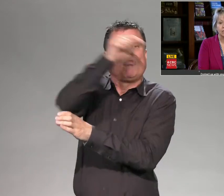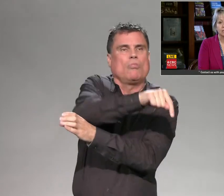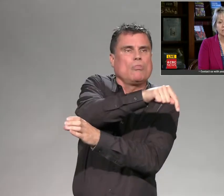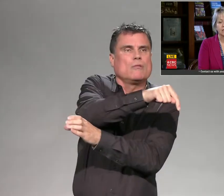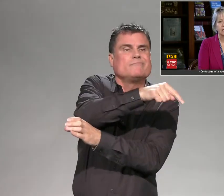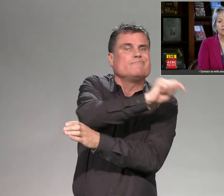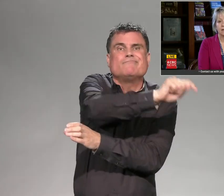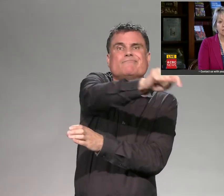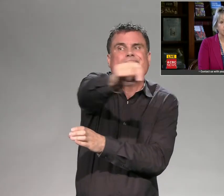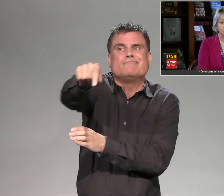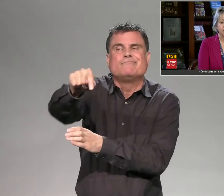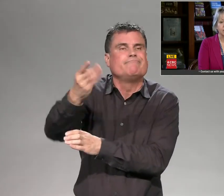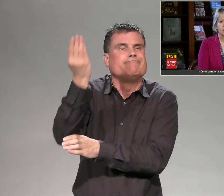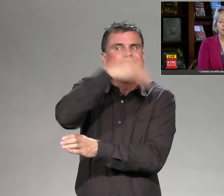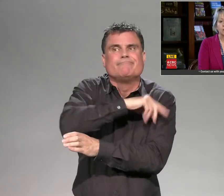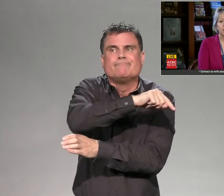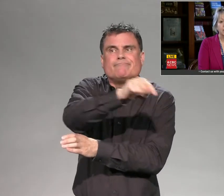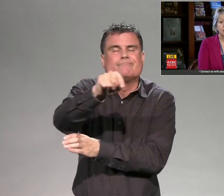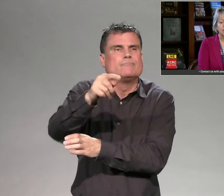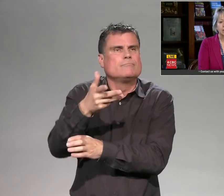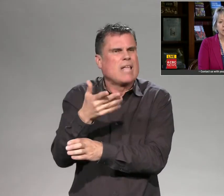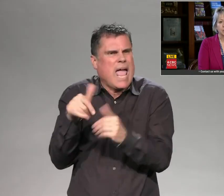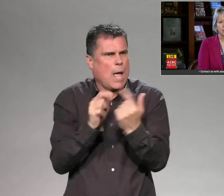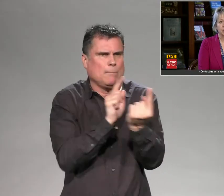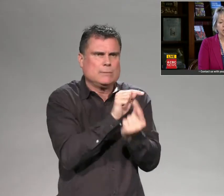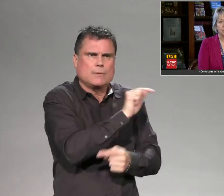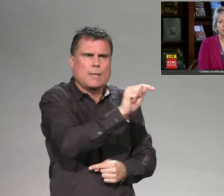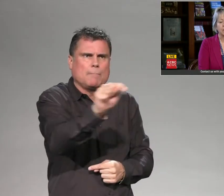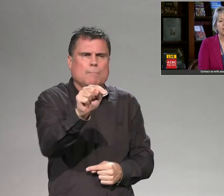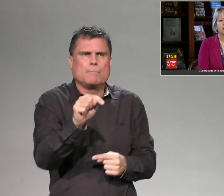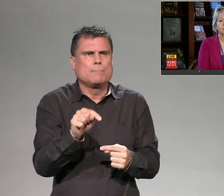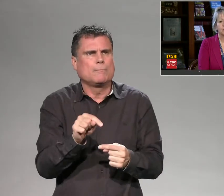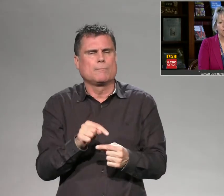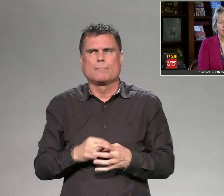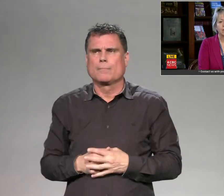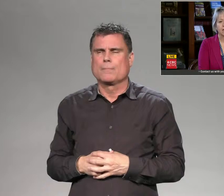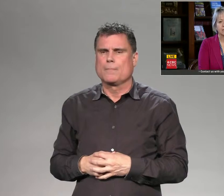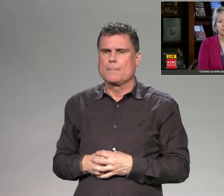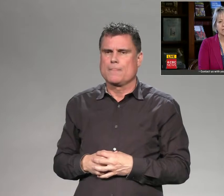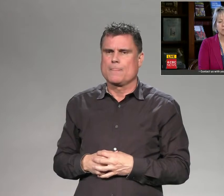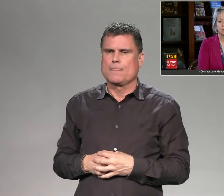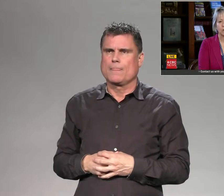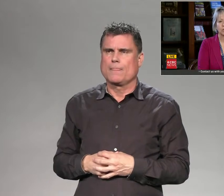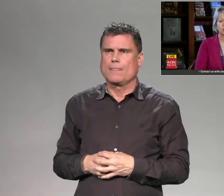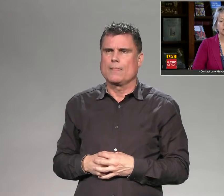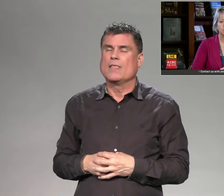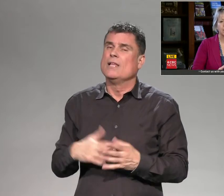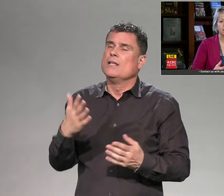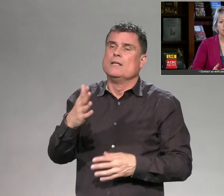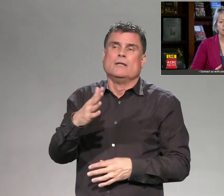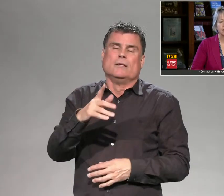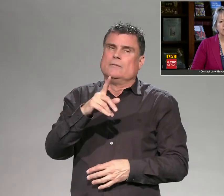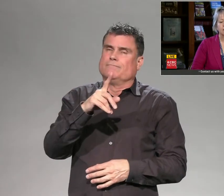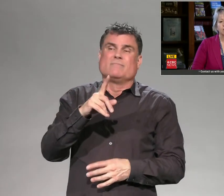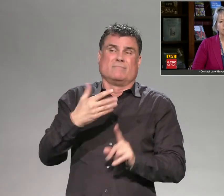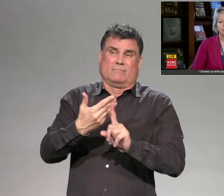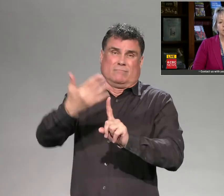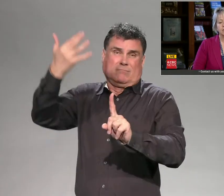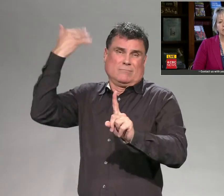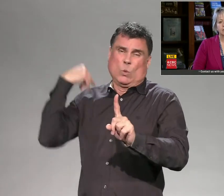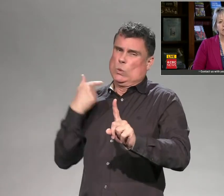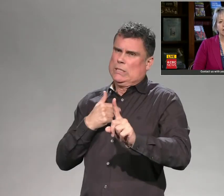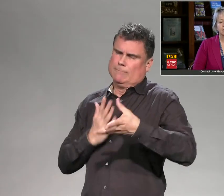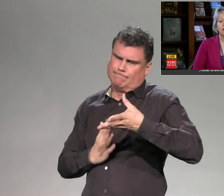First Nations, Inuit, or Métis here in British Columbia, because we recognize the disproportionate impact that